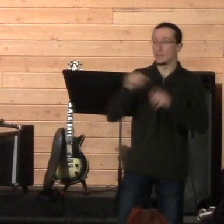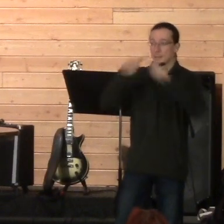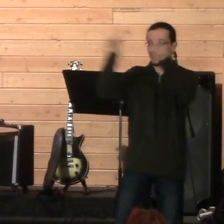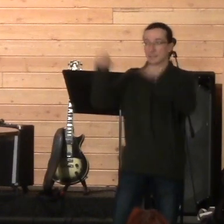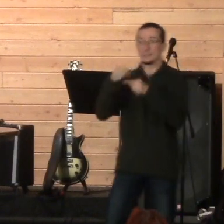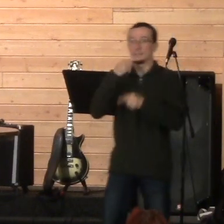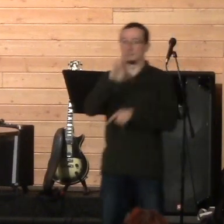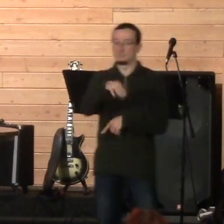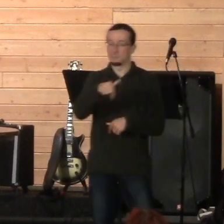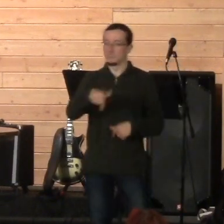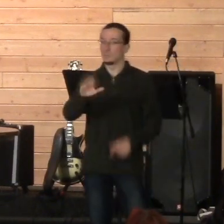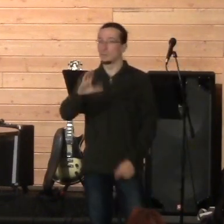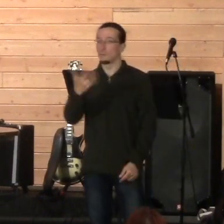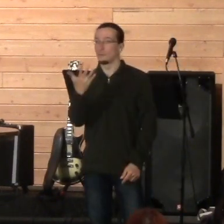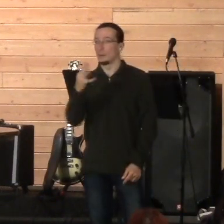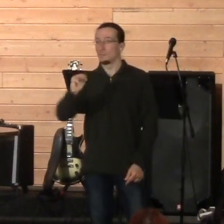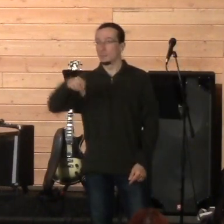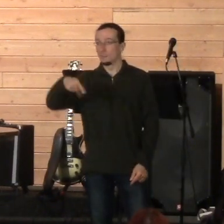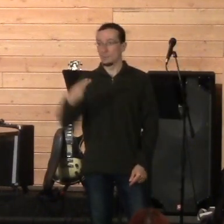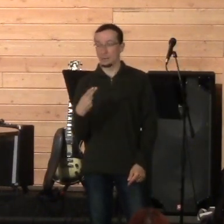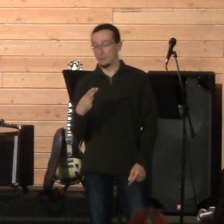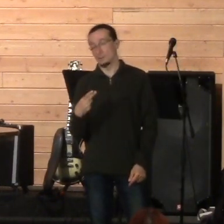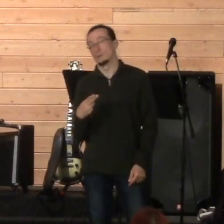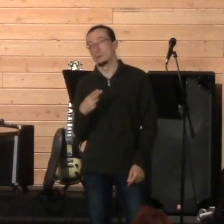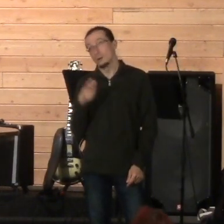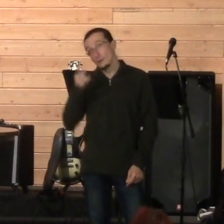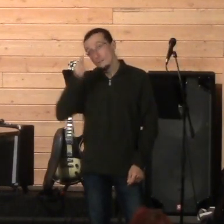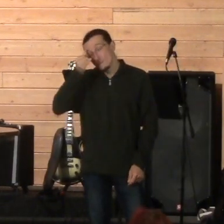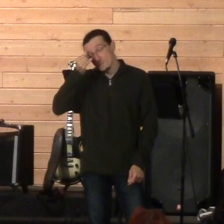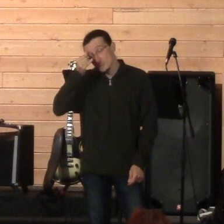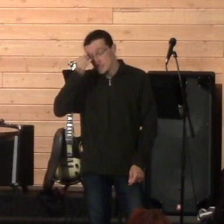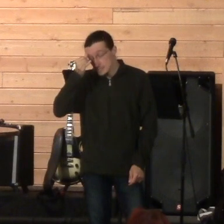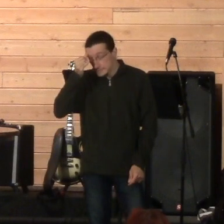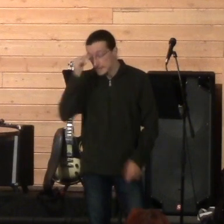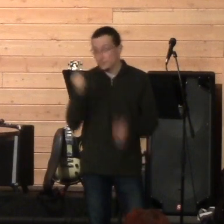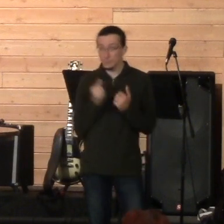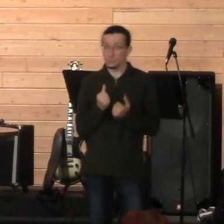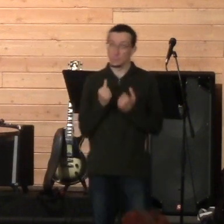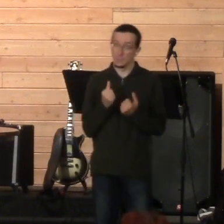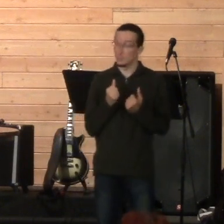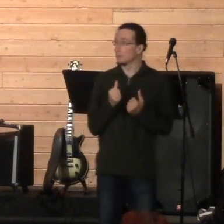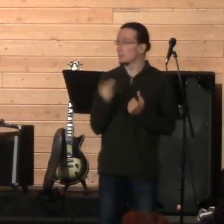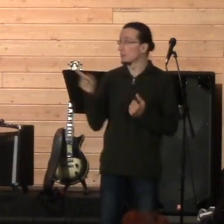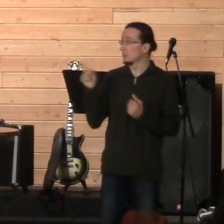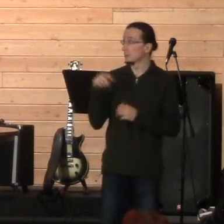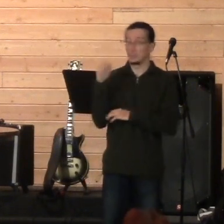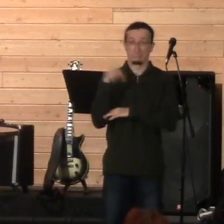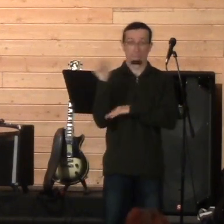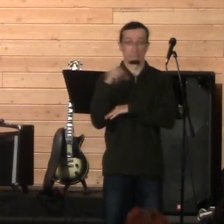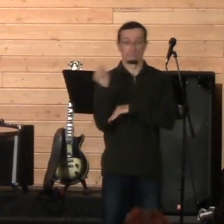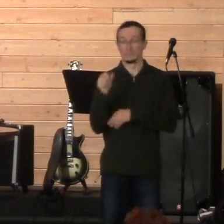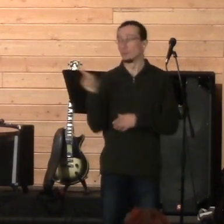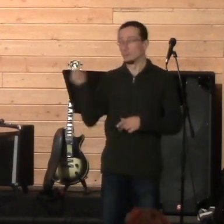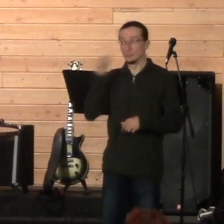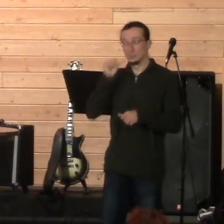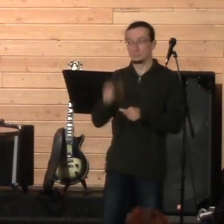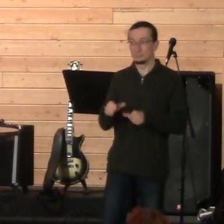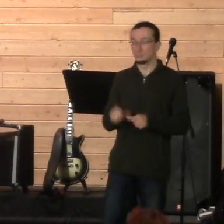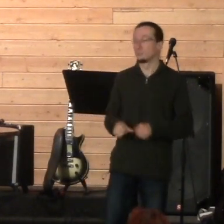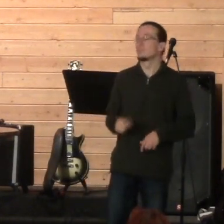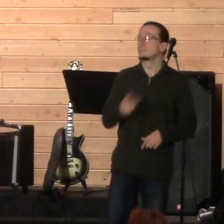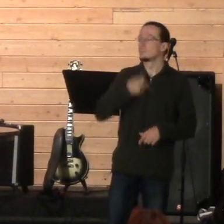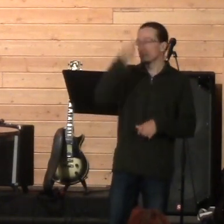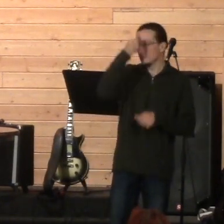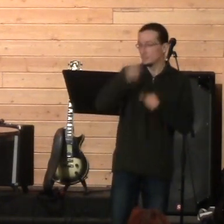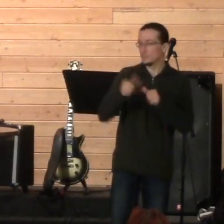hour. It took forever to get to the road. You're shaking your head, like, yeah, you remember. I